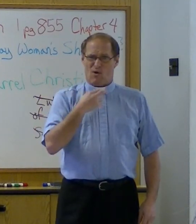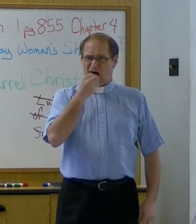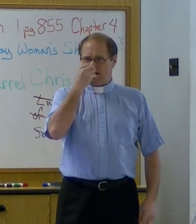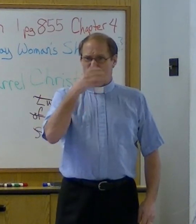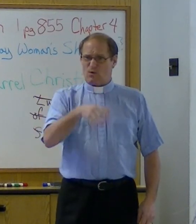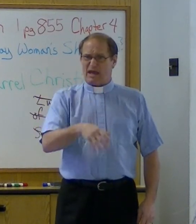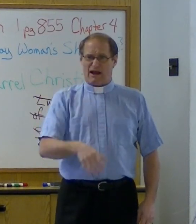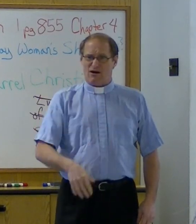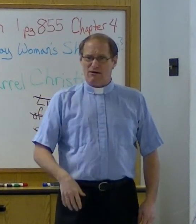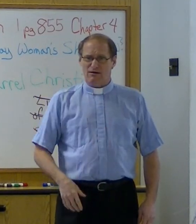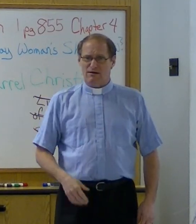Ron don't care.